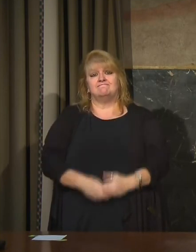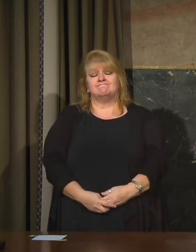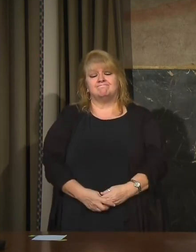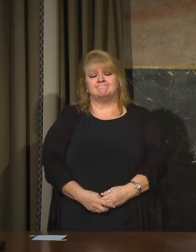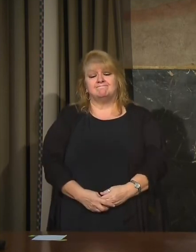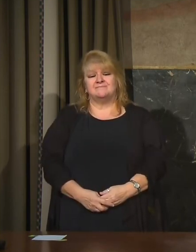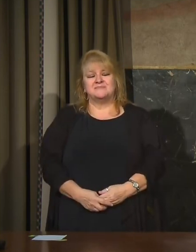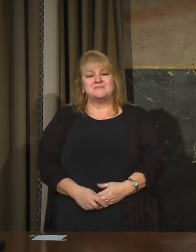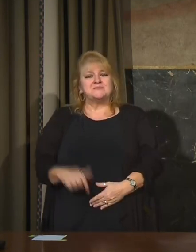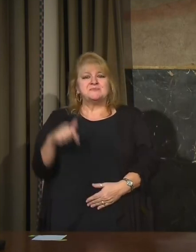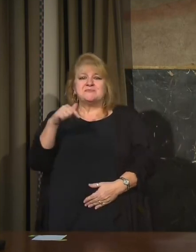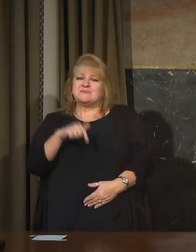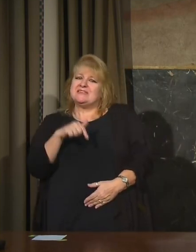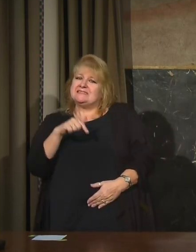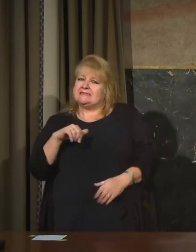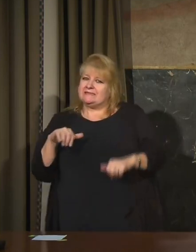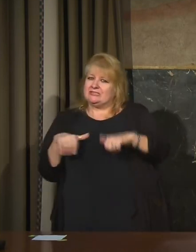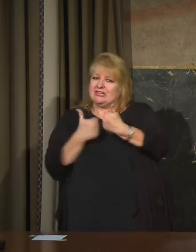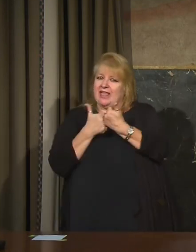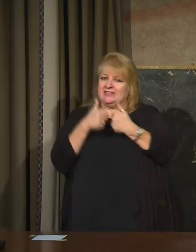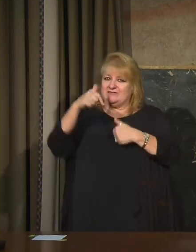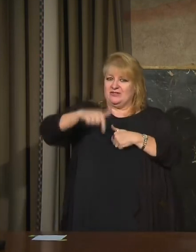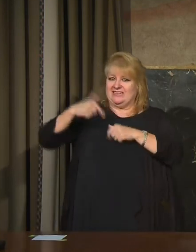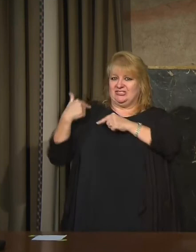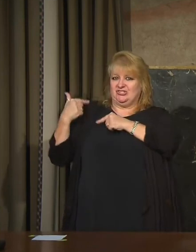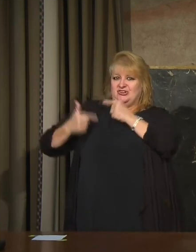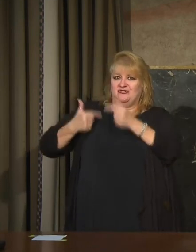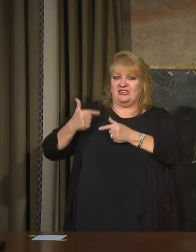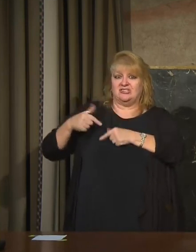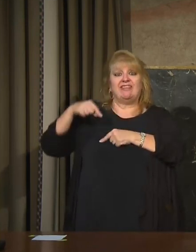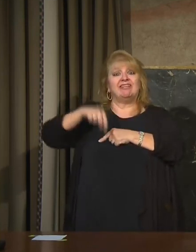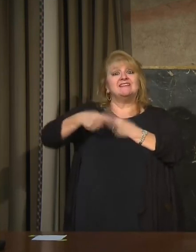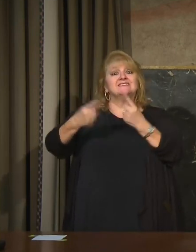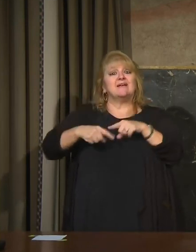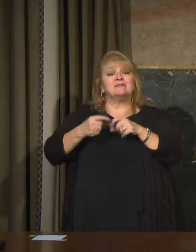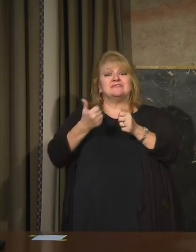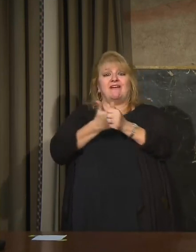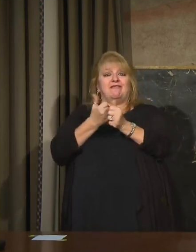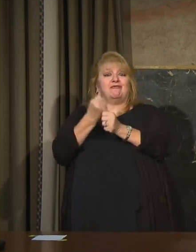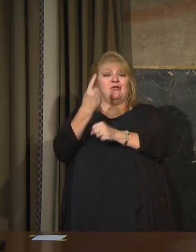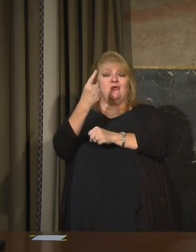This is the challenge for this generation. This happens every 100 years.